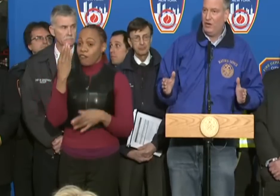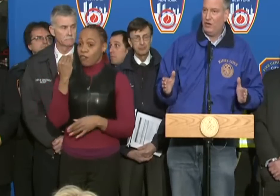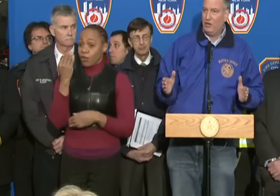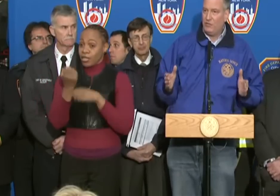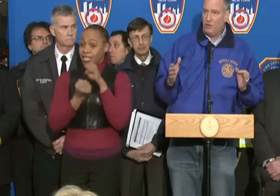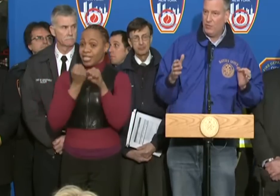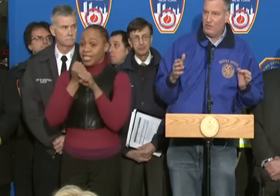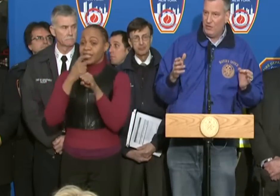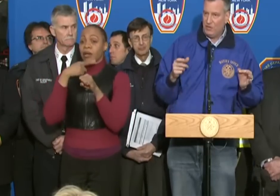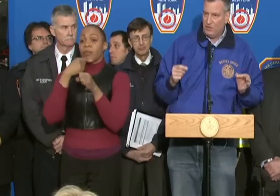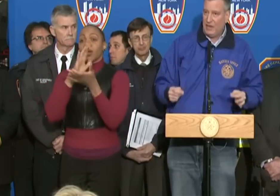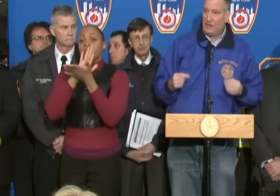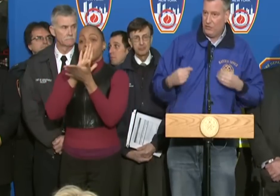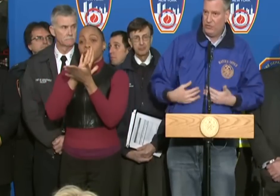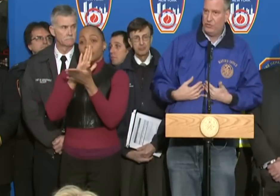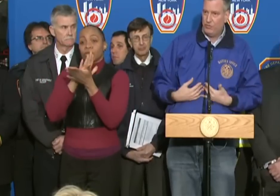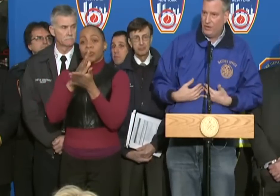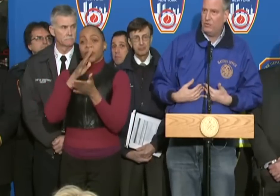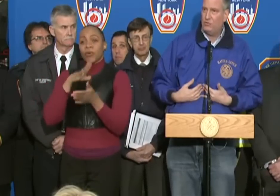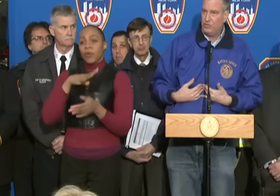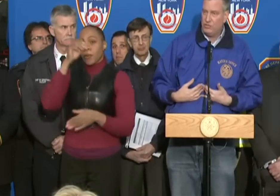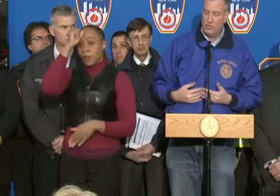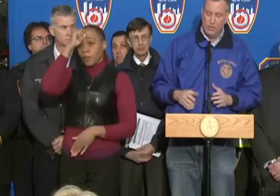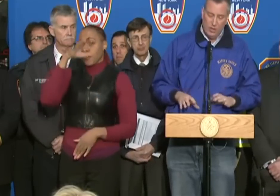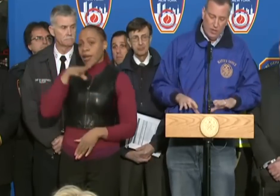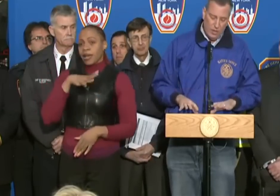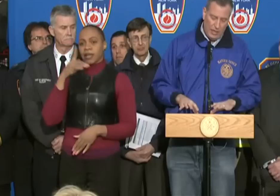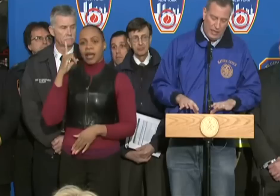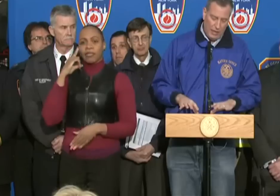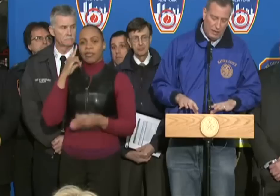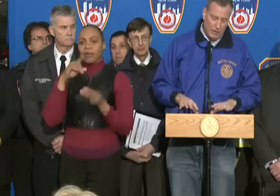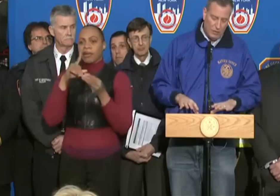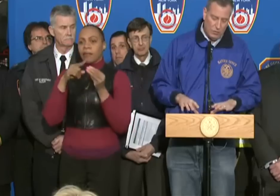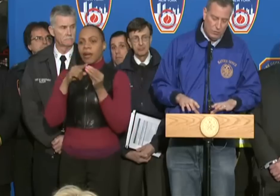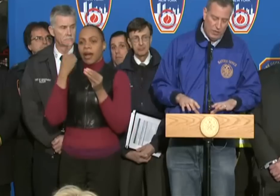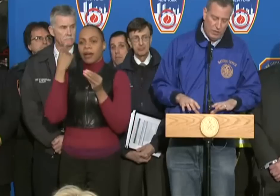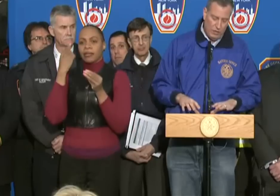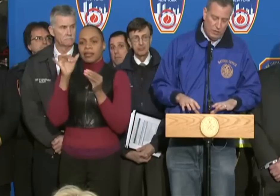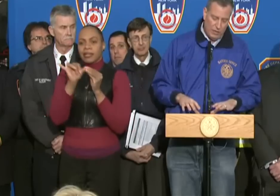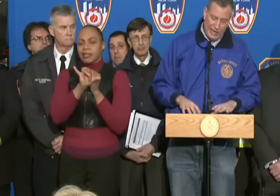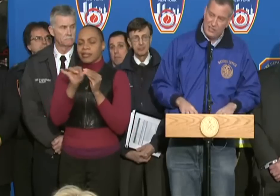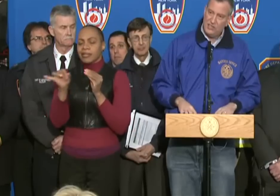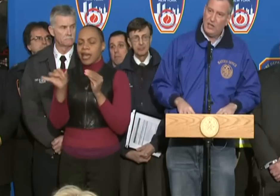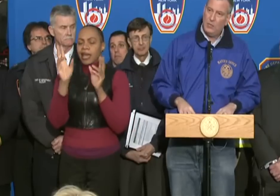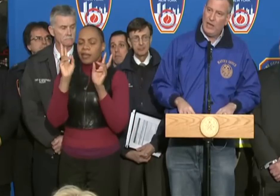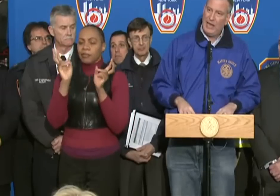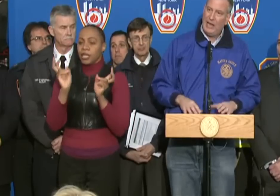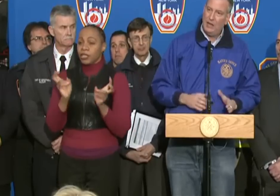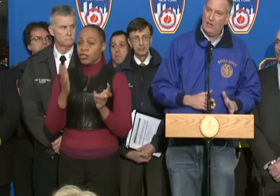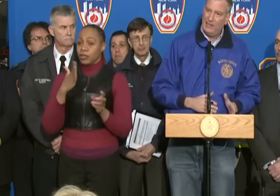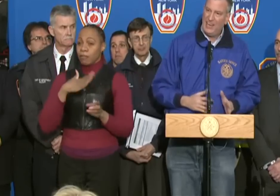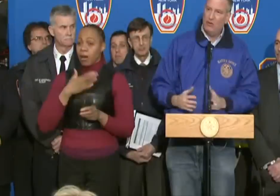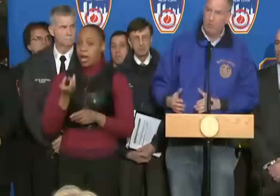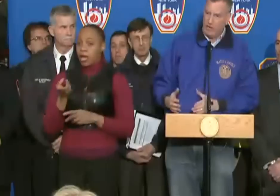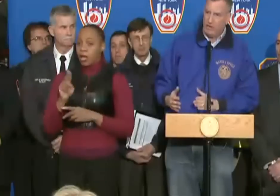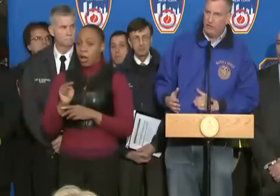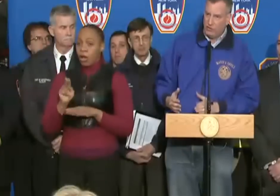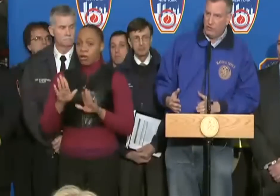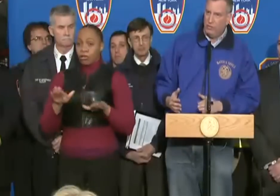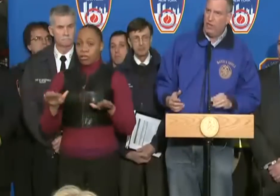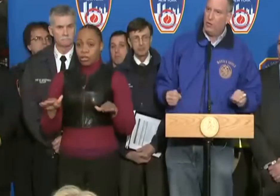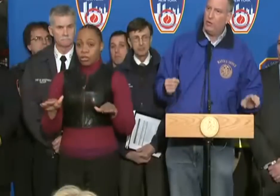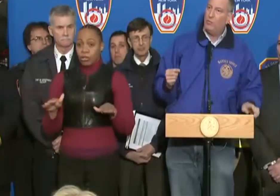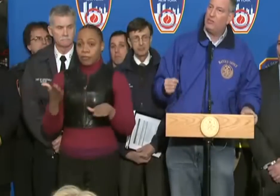school parent, I've thought about these exact issues for my own children. And we last time had a later